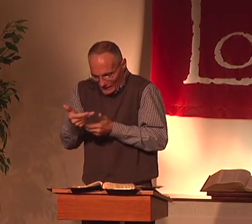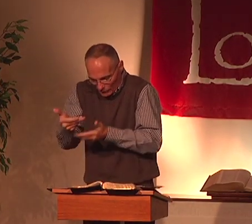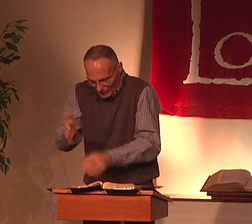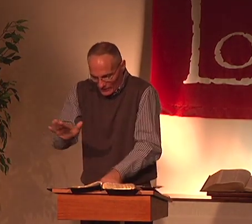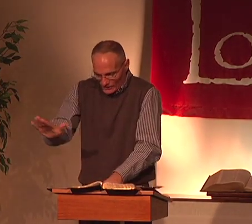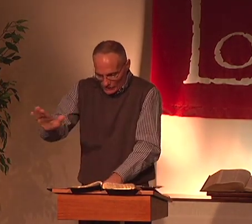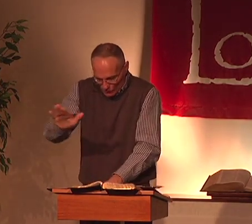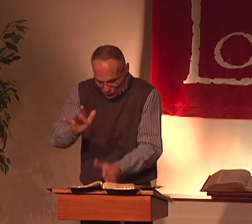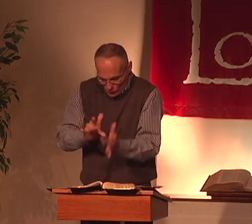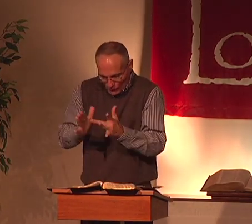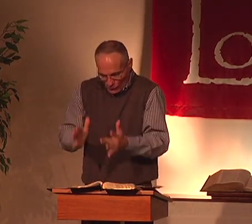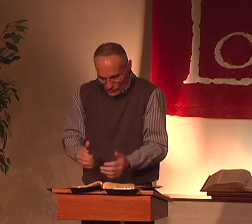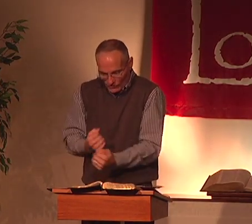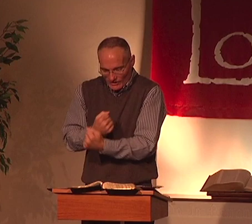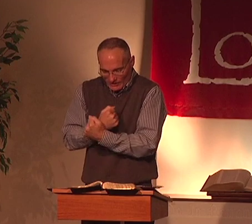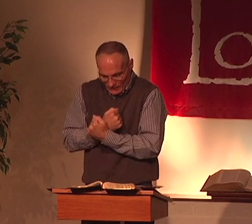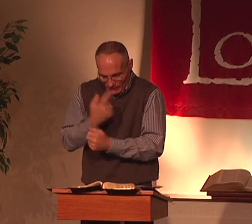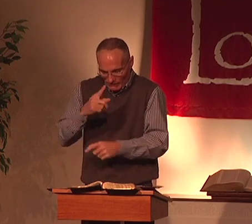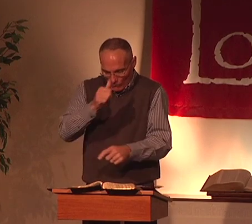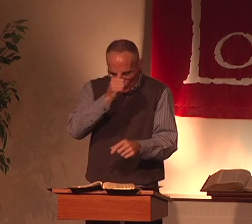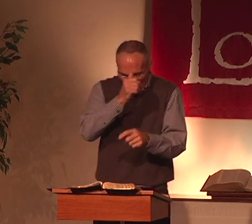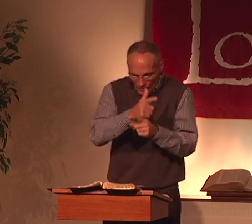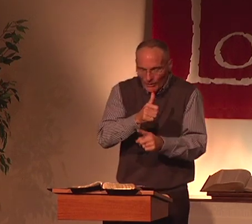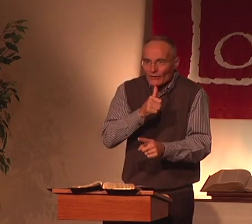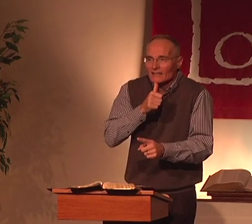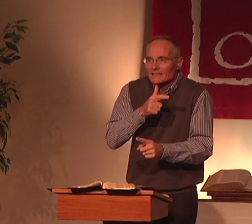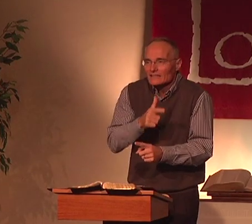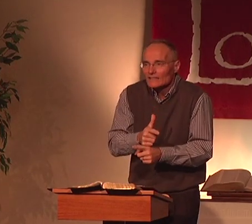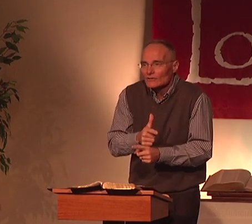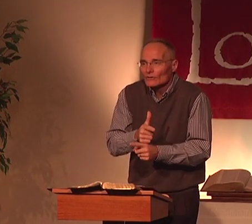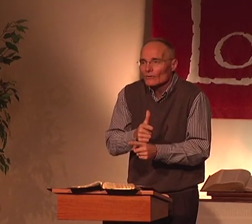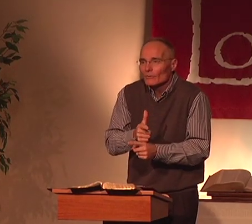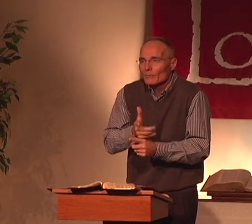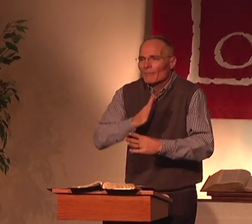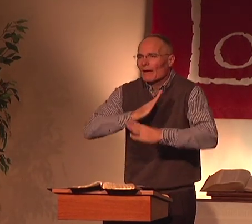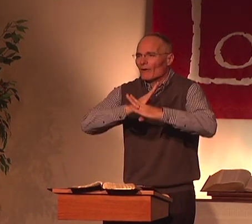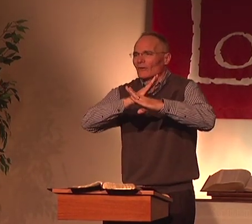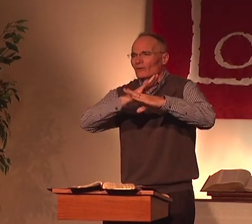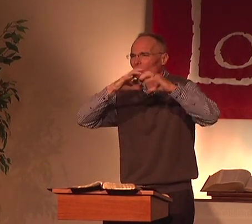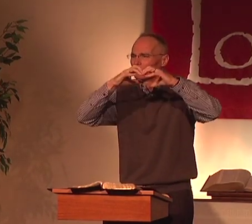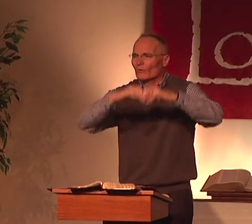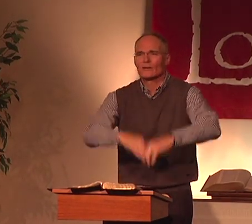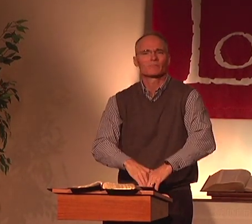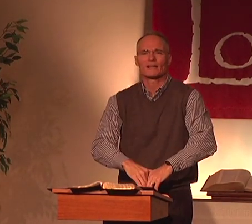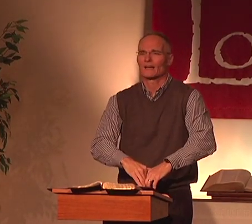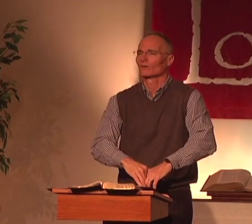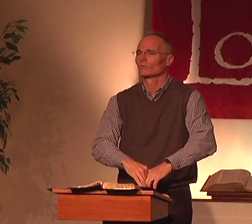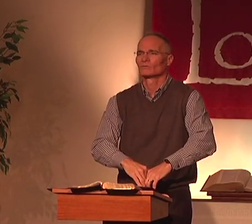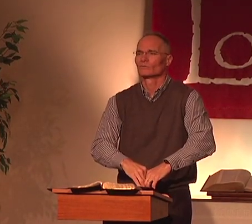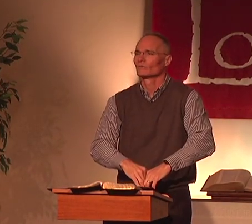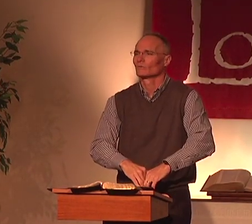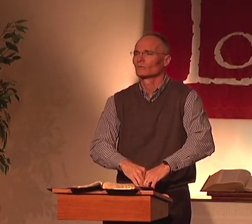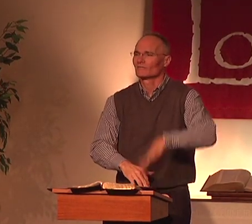Show And express Your Christian Love for a Brother and A sister Take down Those barriers